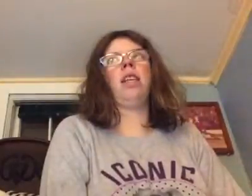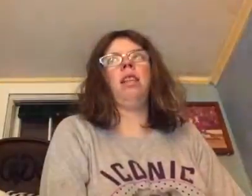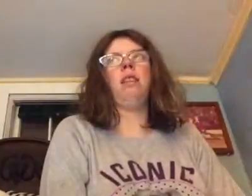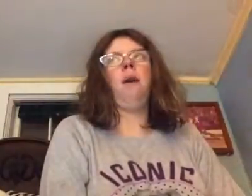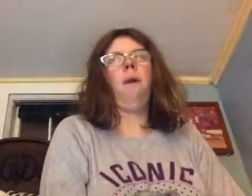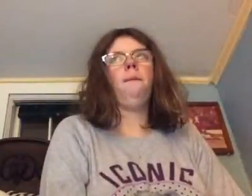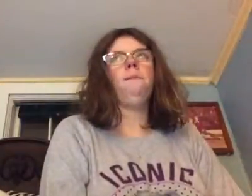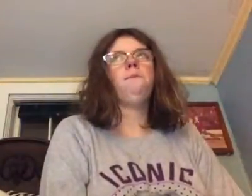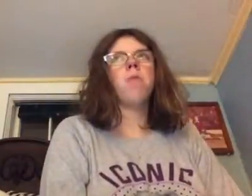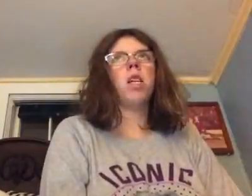because